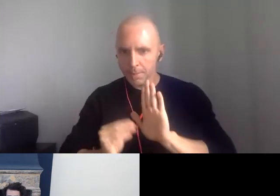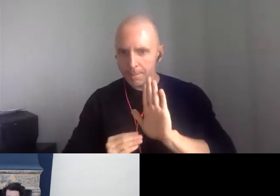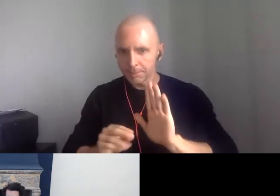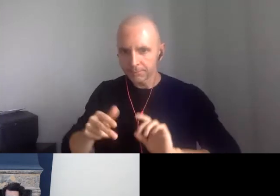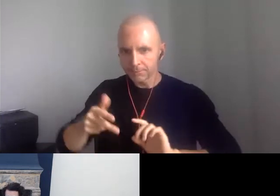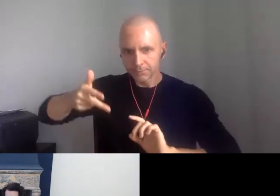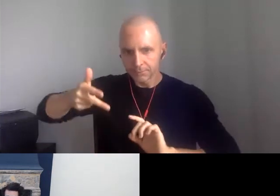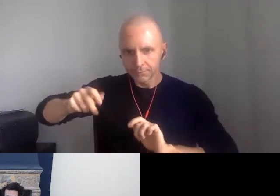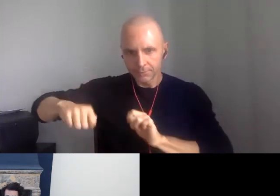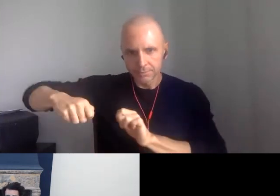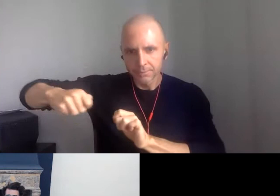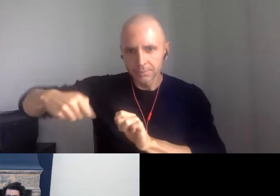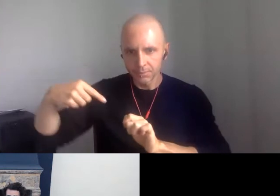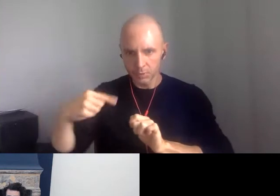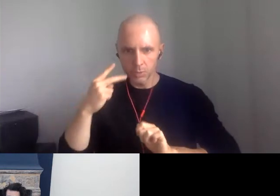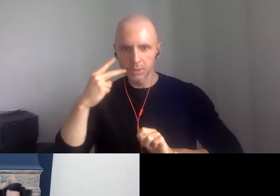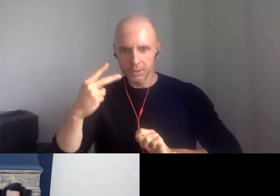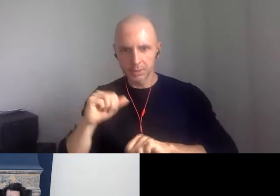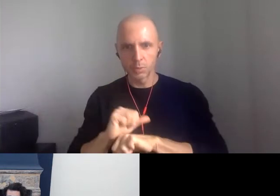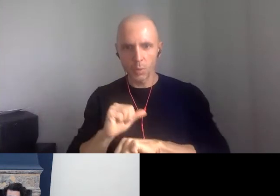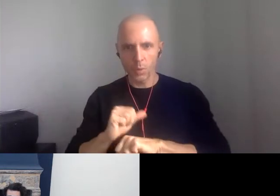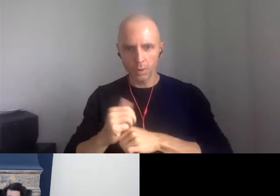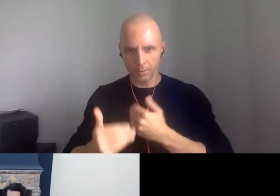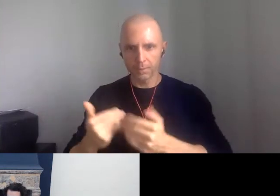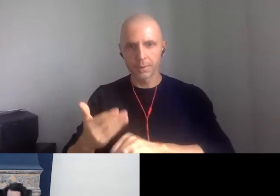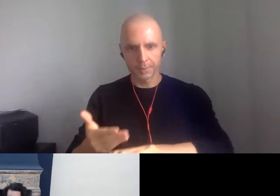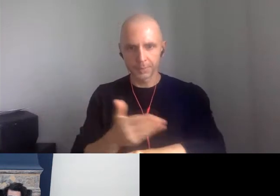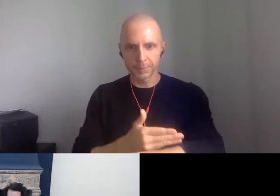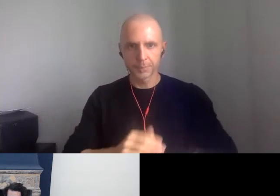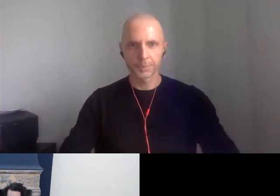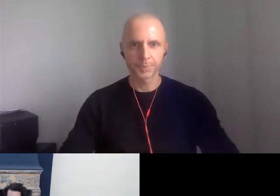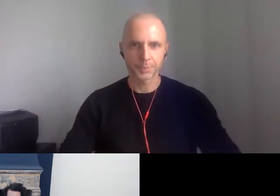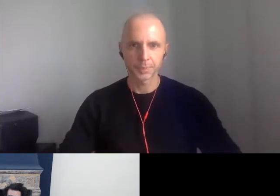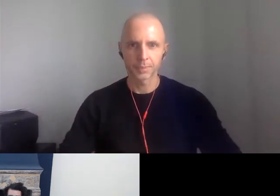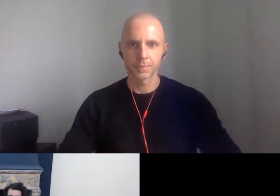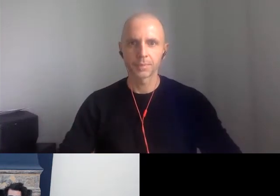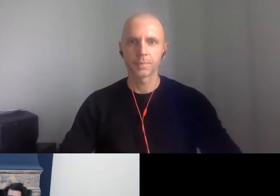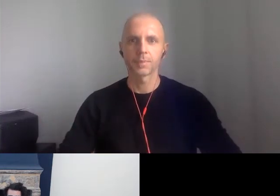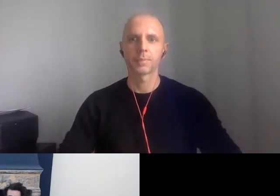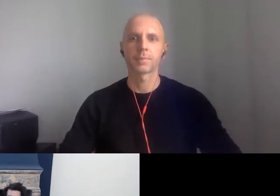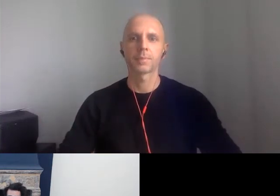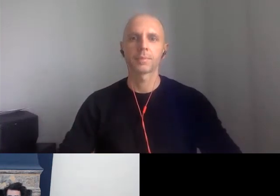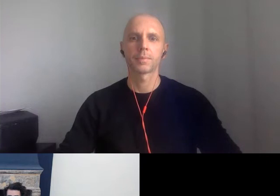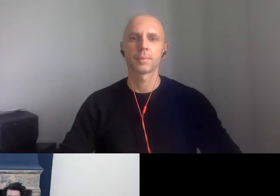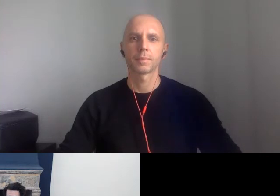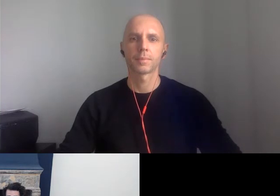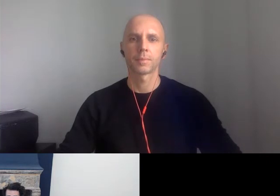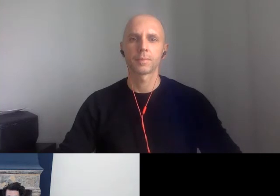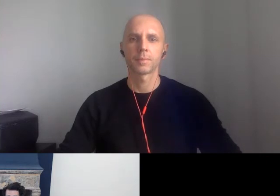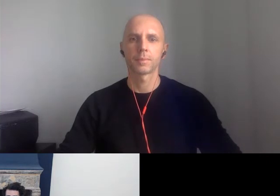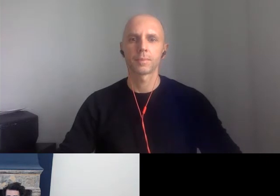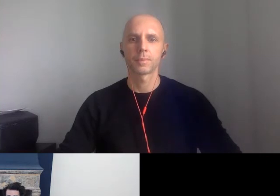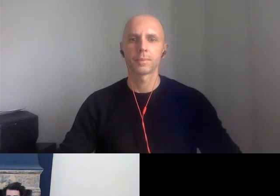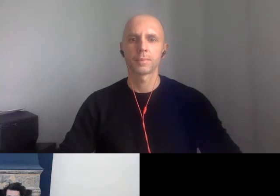Through this work, supporting the historic, ecological and educational facets of the estate, we hope the castle is considered